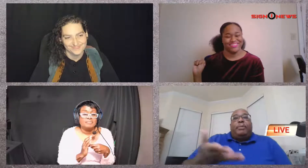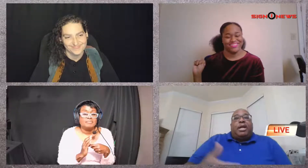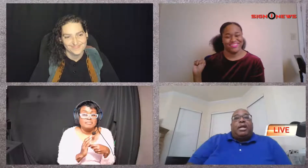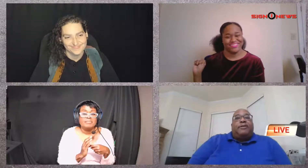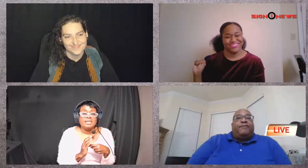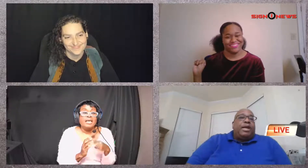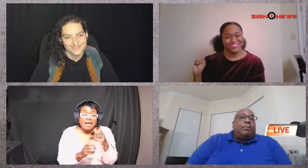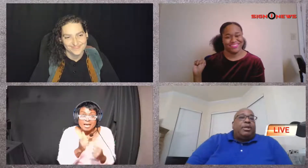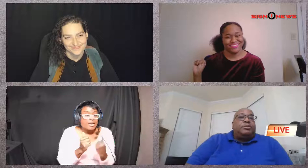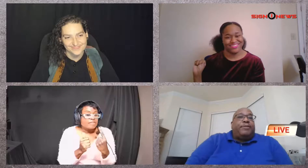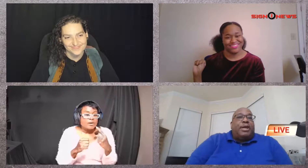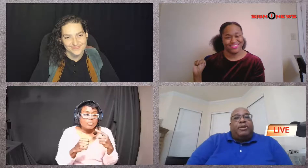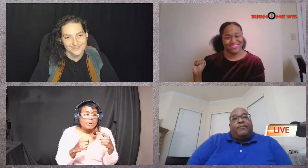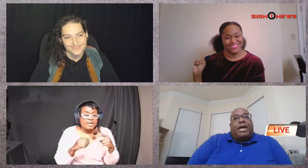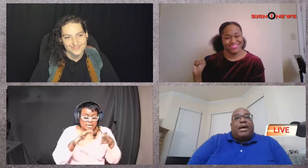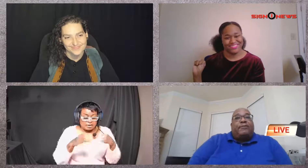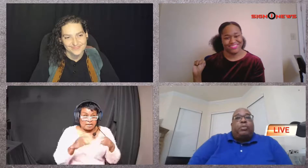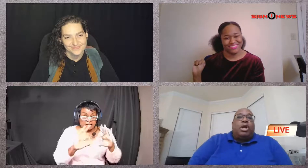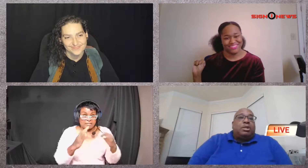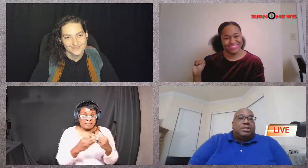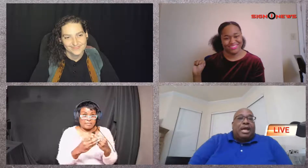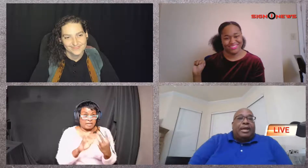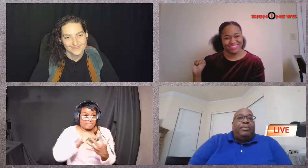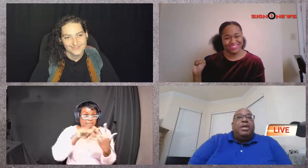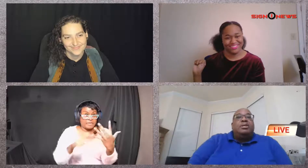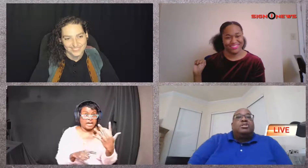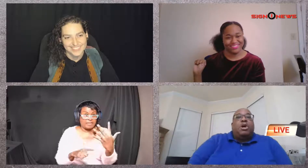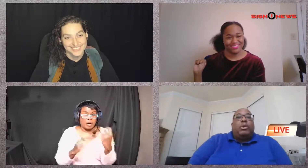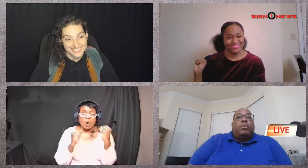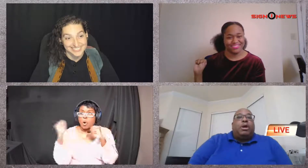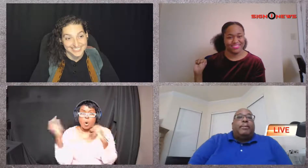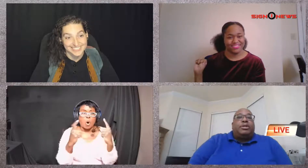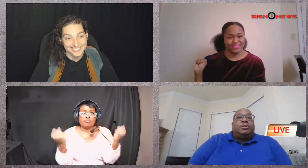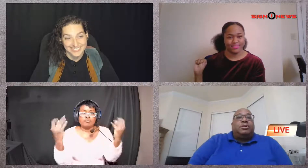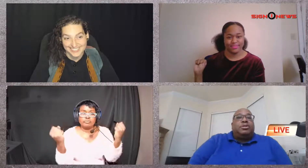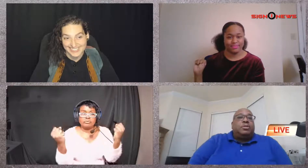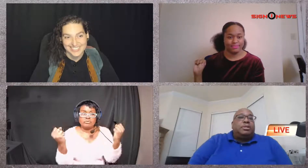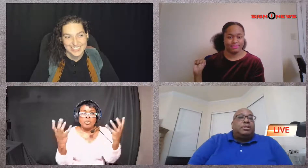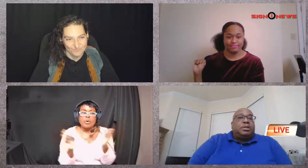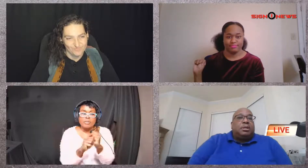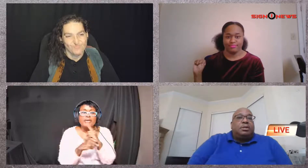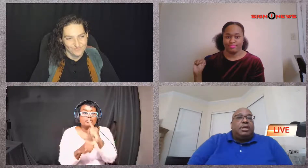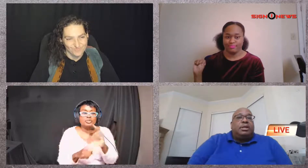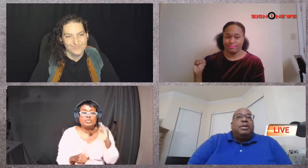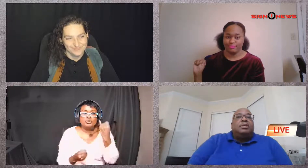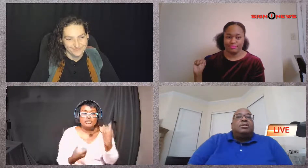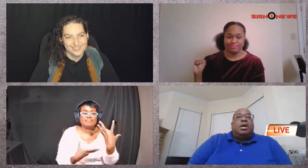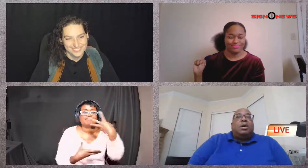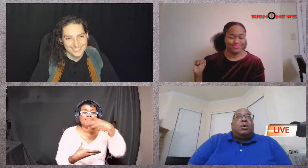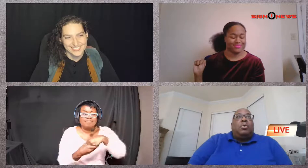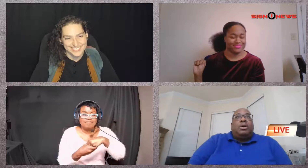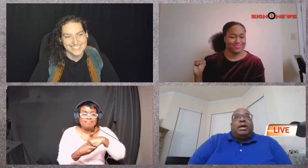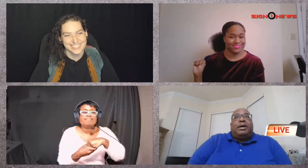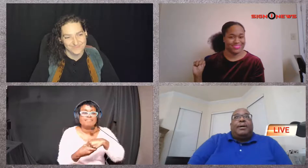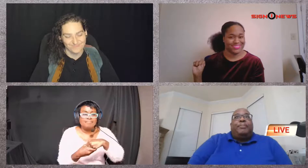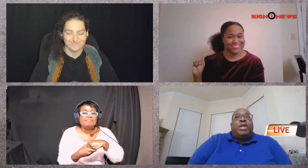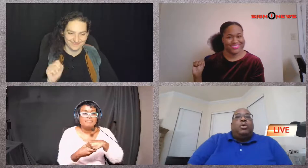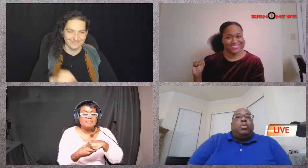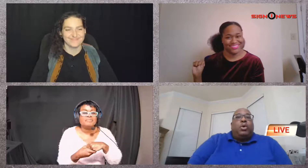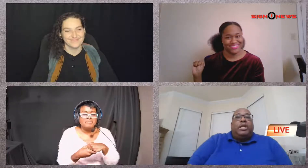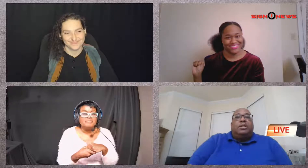And everybody in the family is a family of 5. We all sign. So we want to make sure that Julia is included.